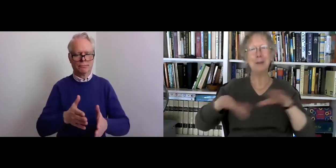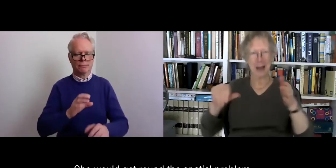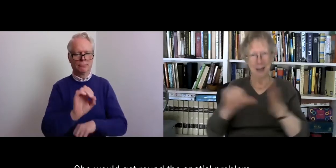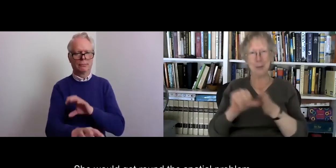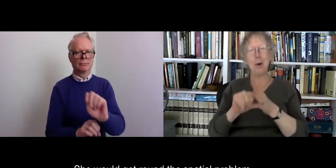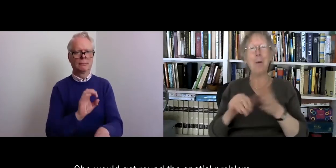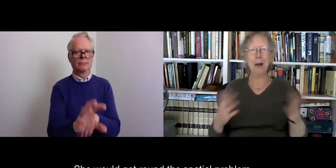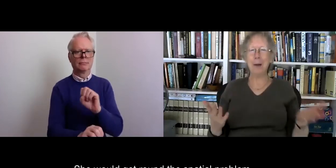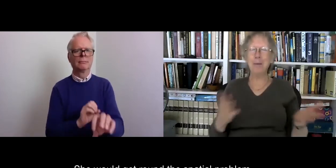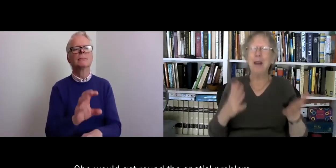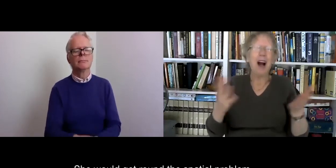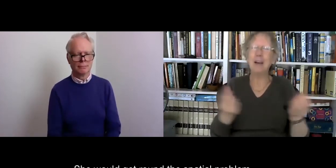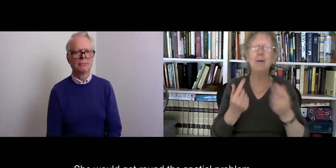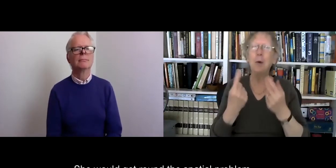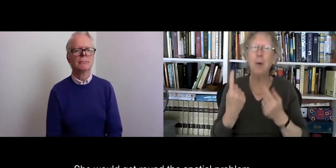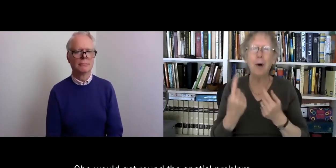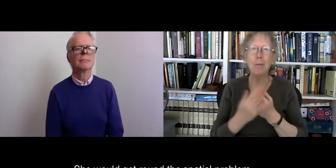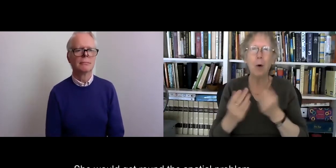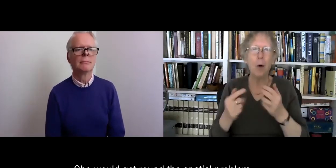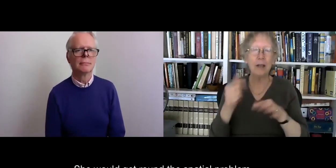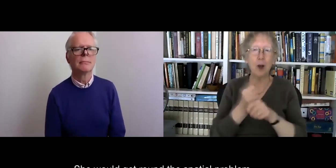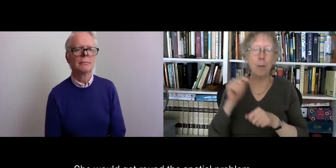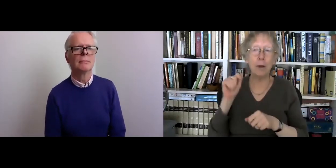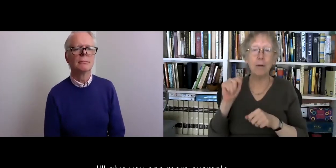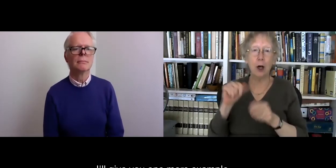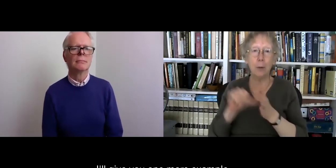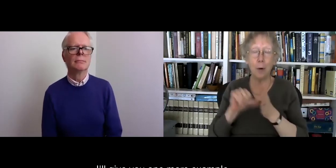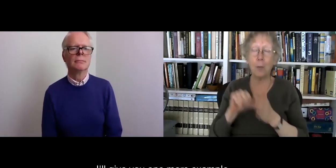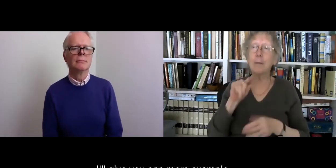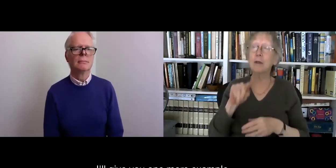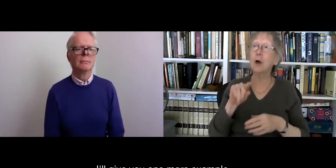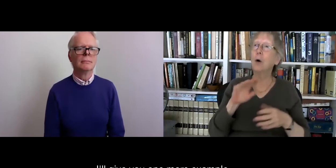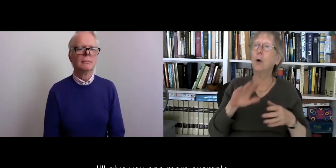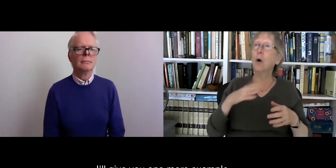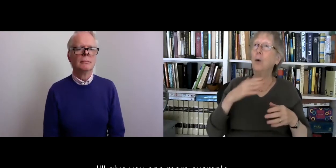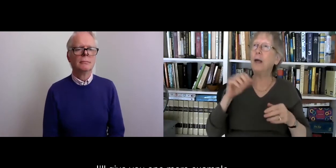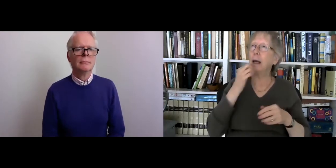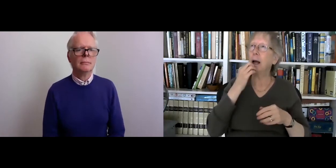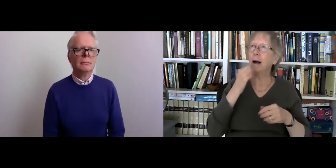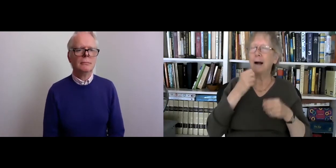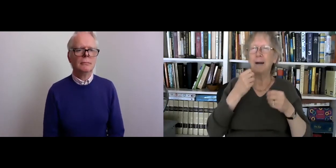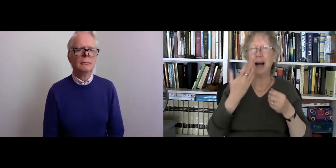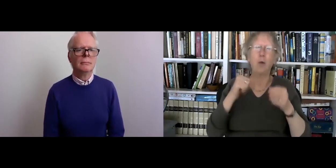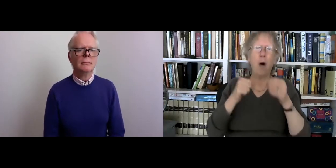And so she would get round the spatial problem. And I'll give you one more example.